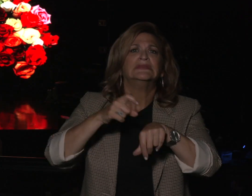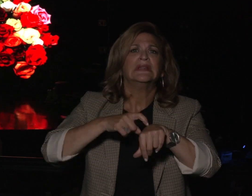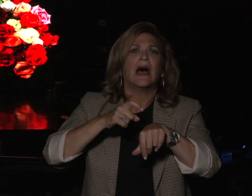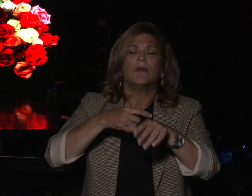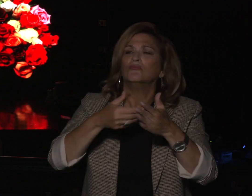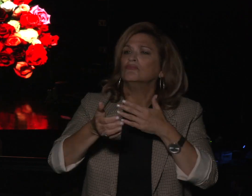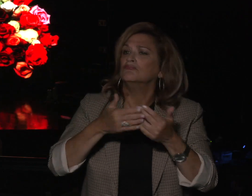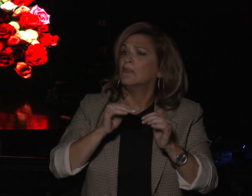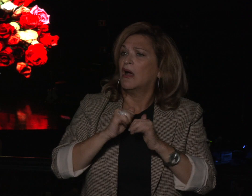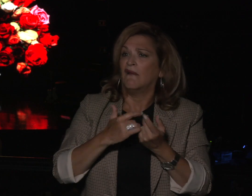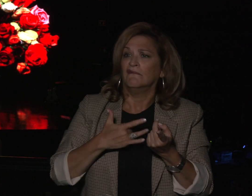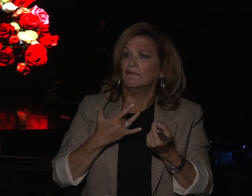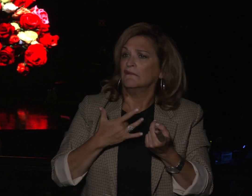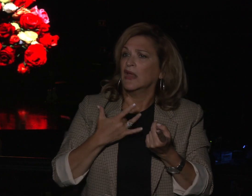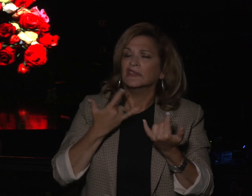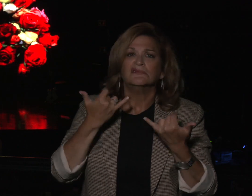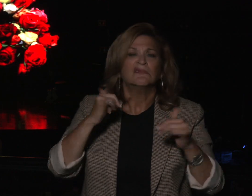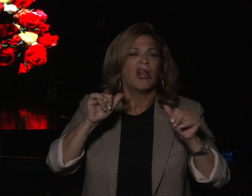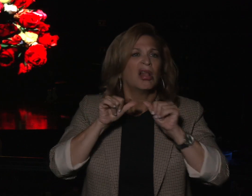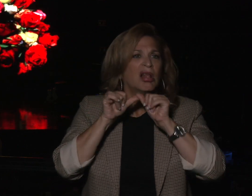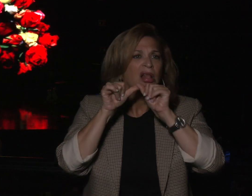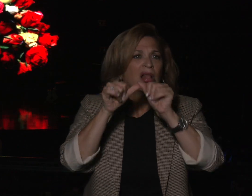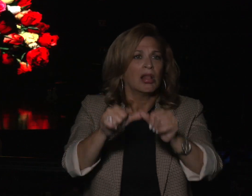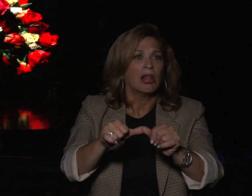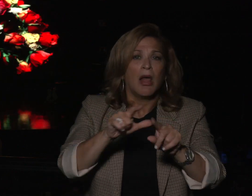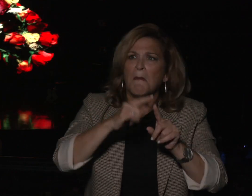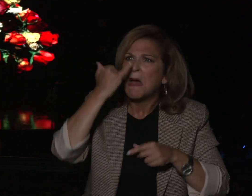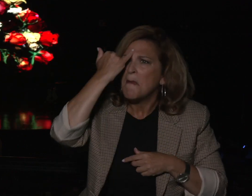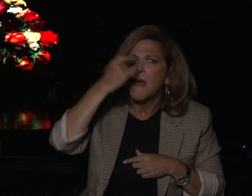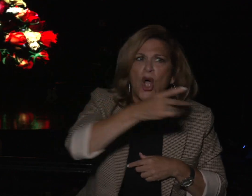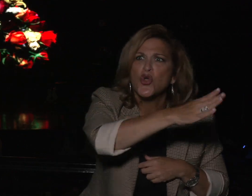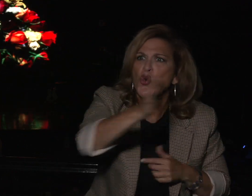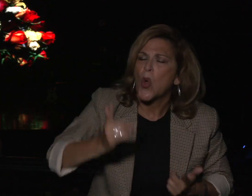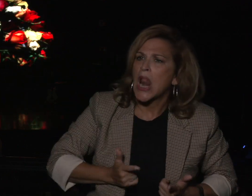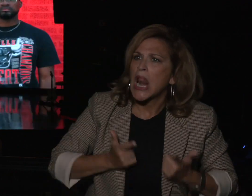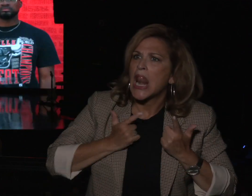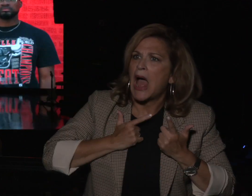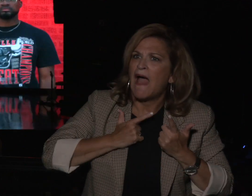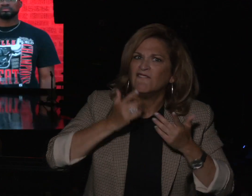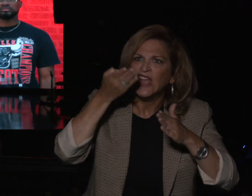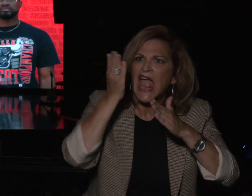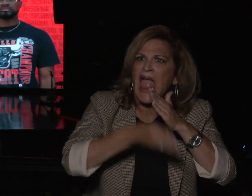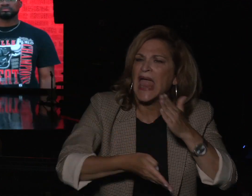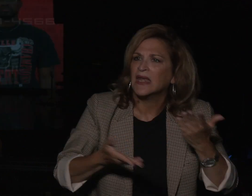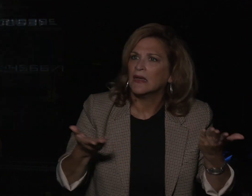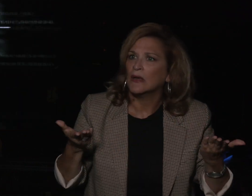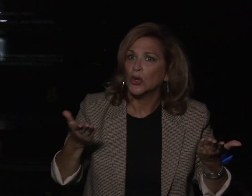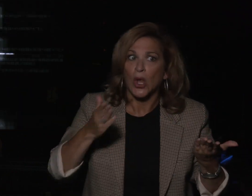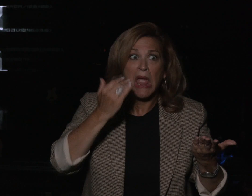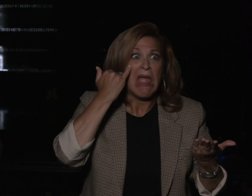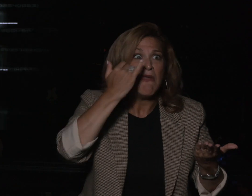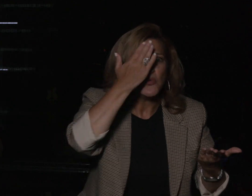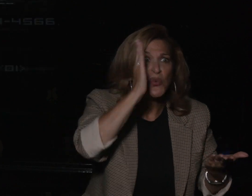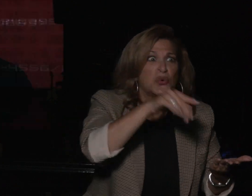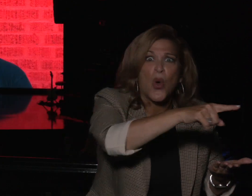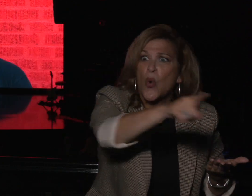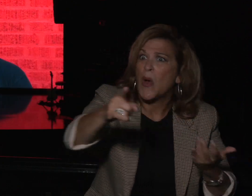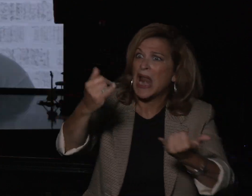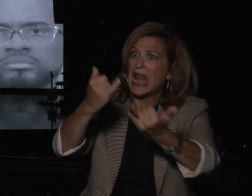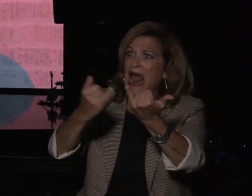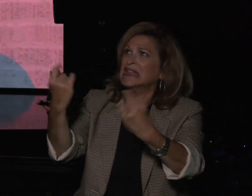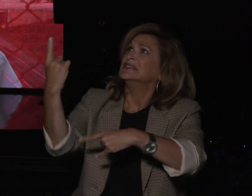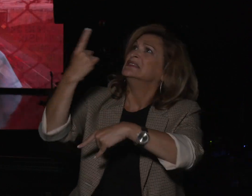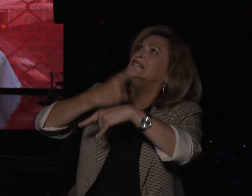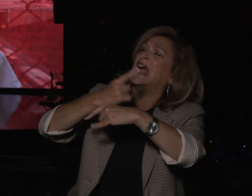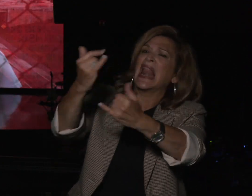do. But what if your life was cut short? What if you knew today was your last